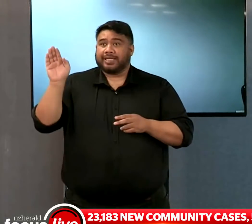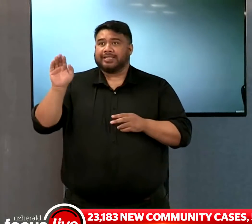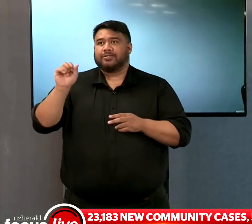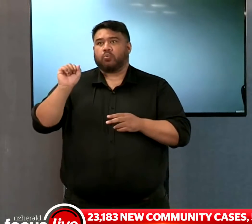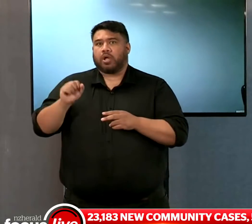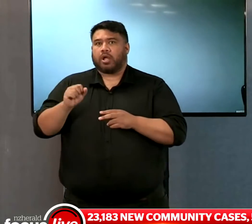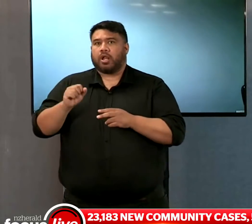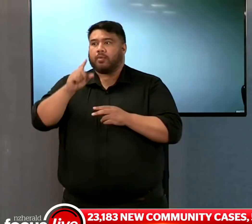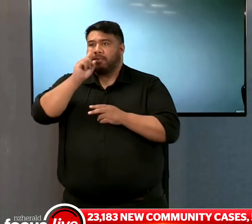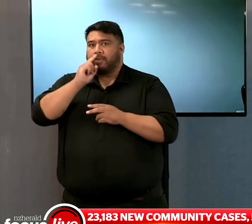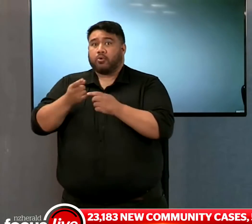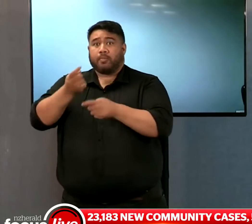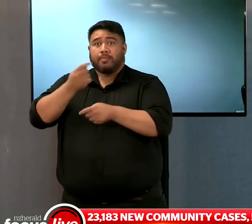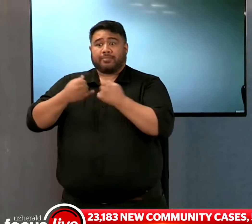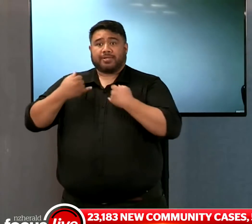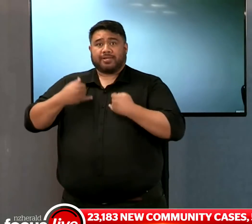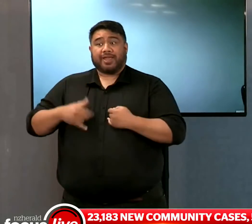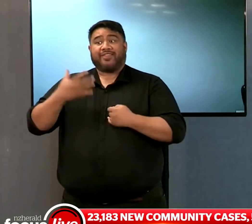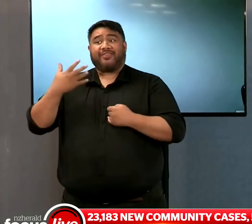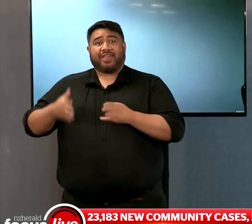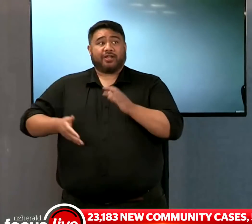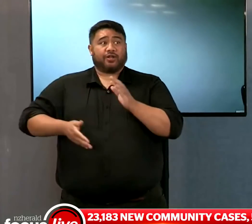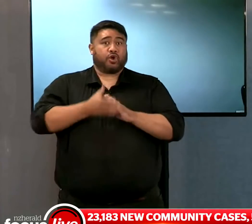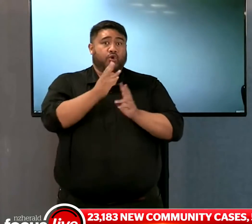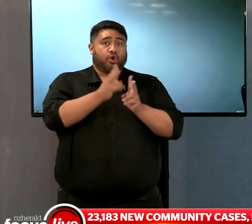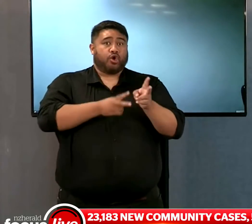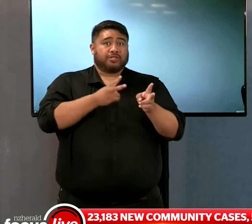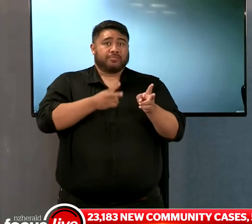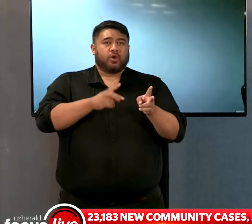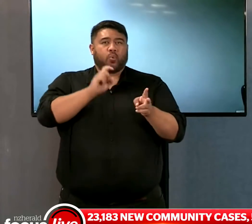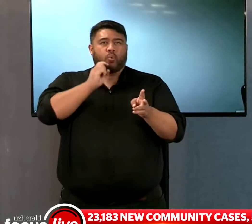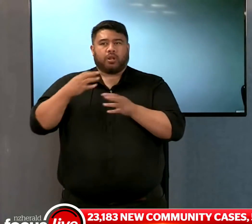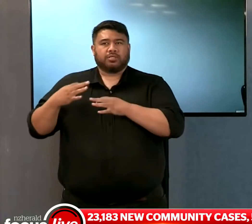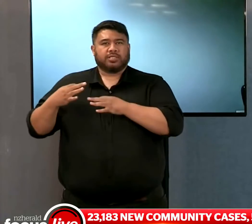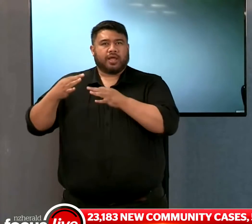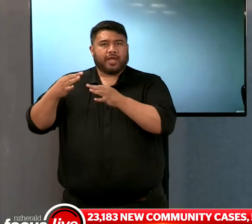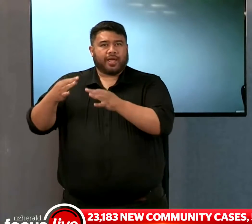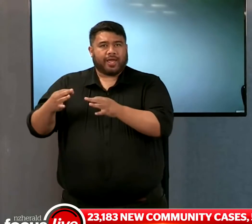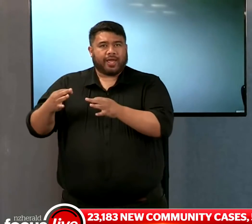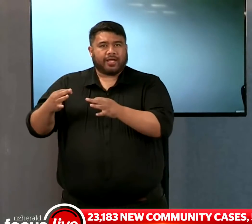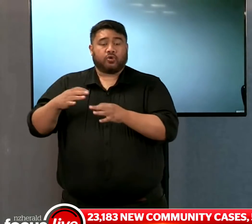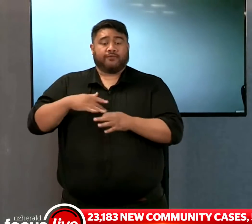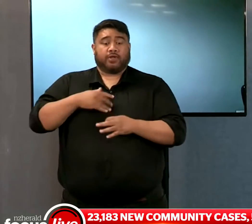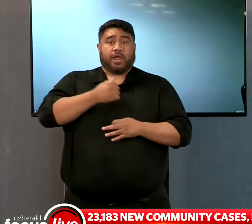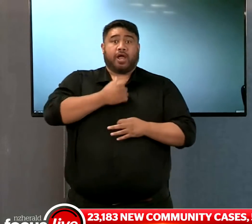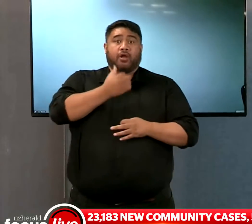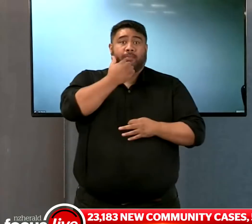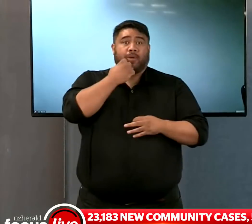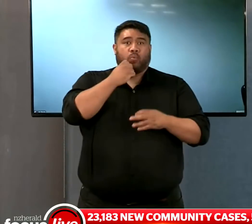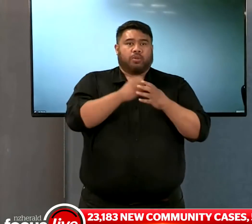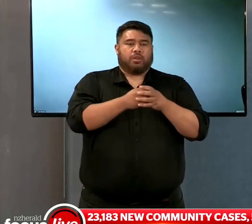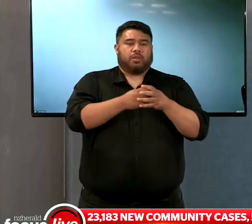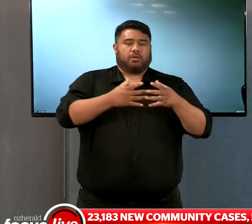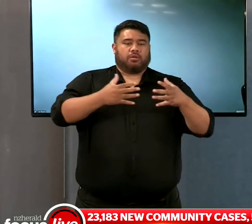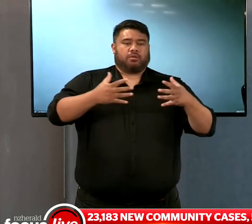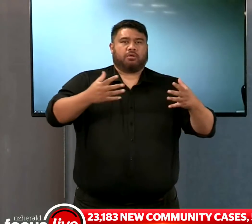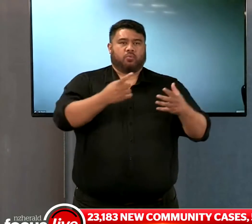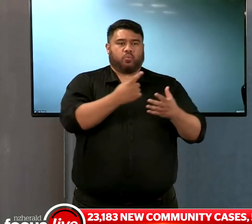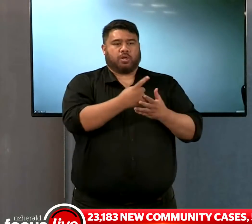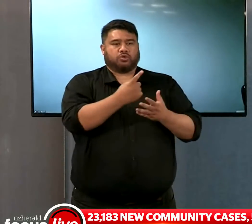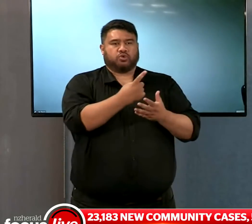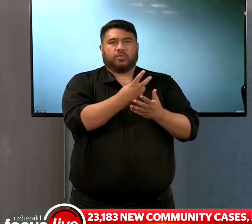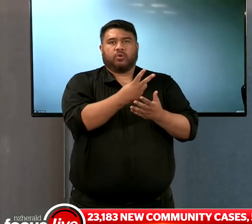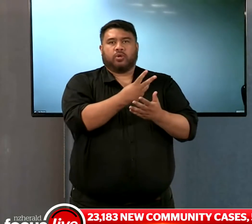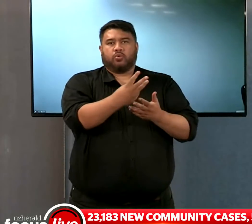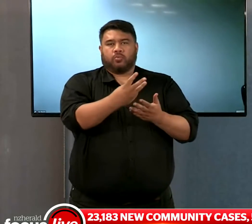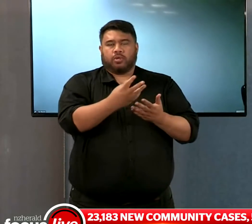days behind case numbers, so we're expecting both the numbers and the rate to increase over the next couple of weeks.